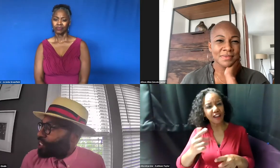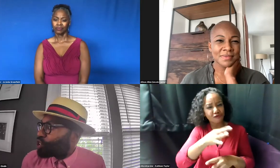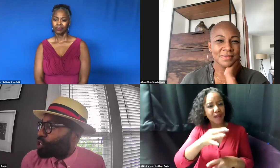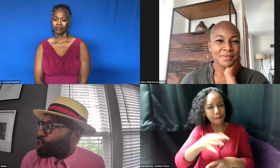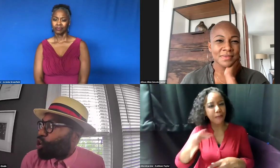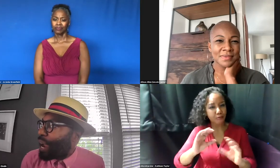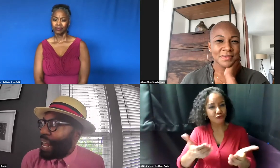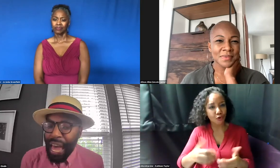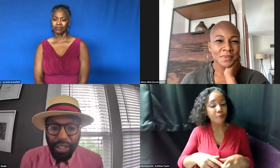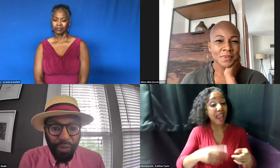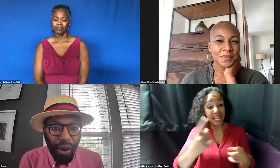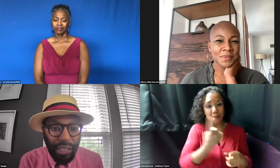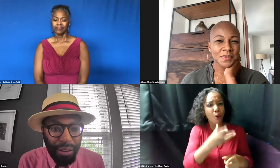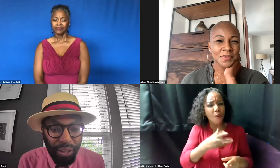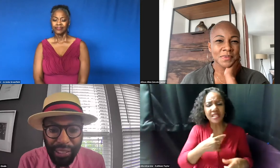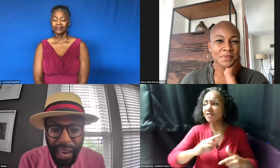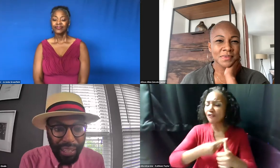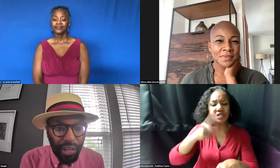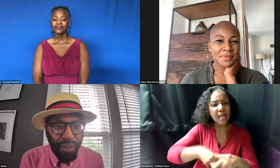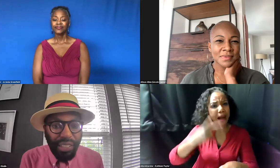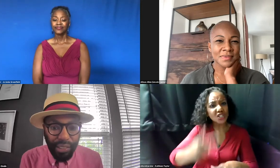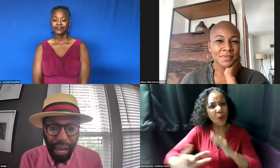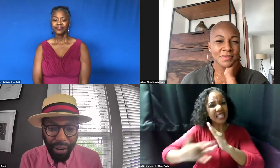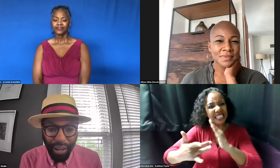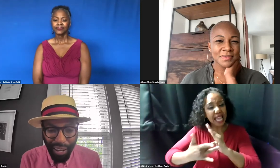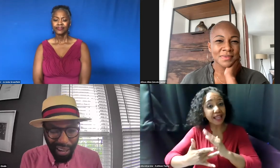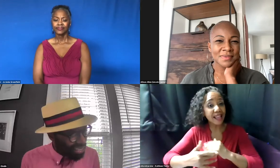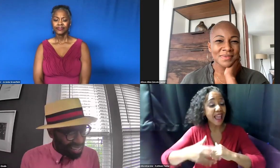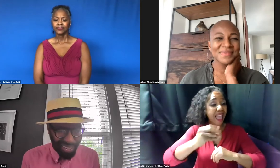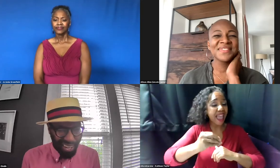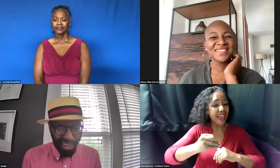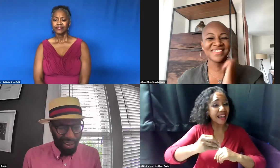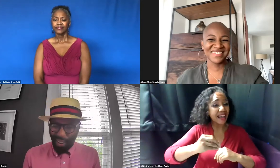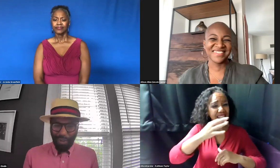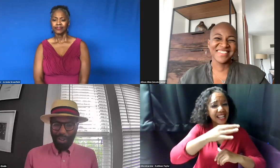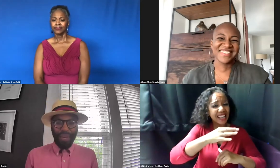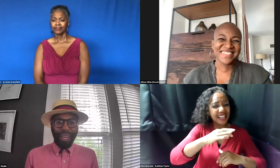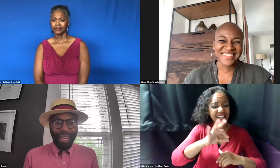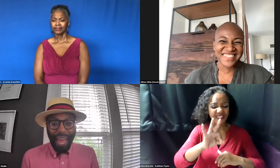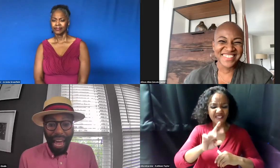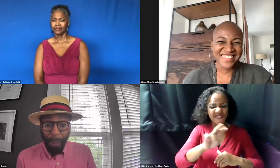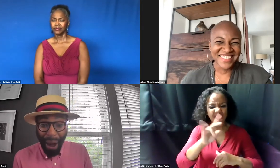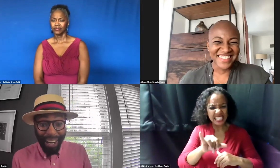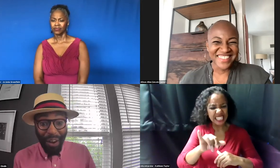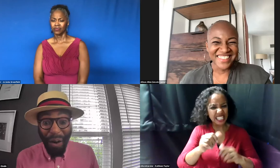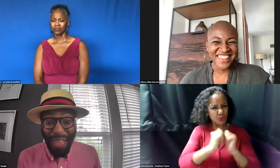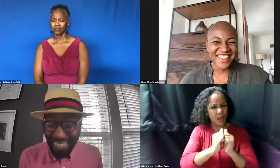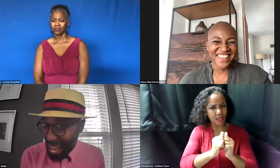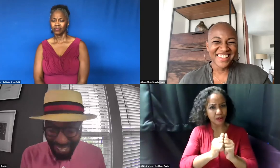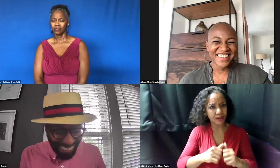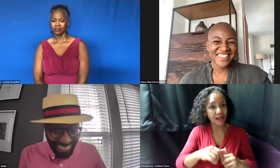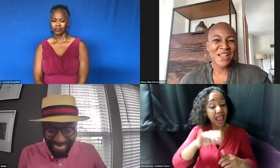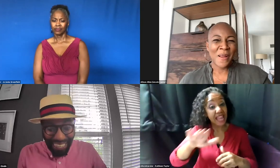"Dr. E, this is so great. This is the first time I saw the techies and the fuzzies together." And I said, "What do you mean?" And apparently on